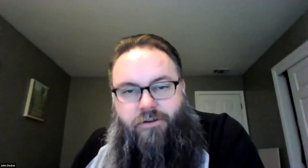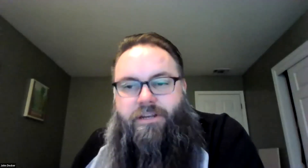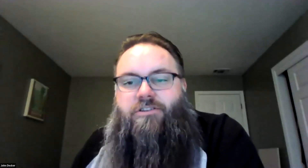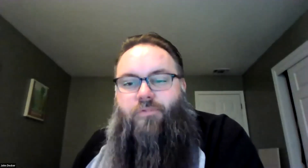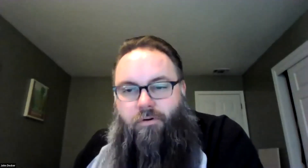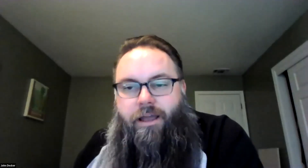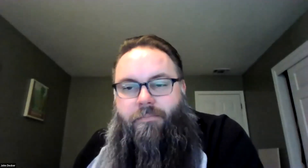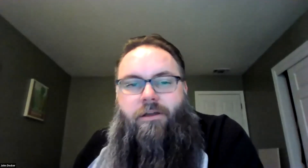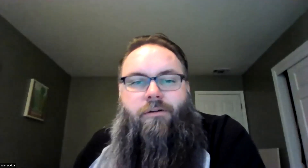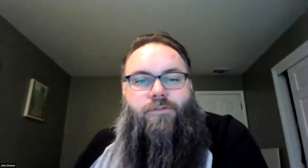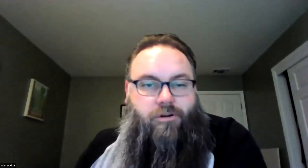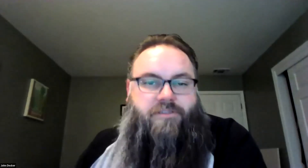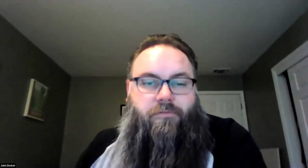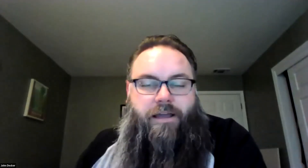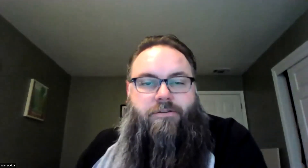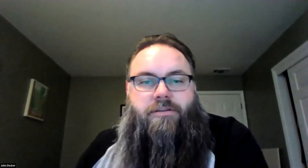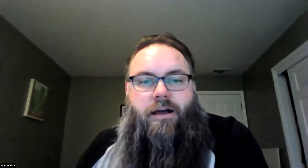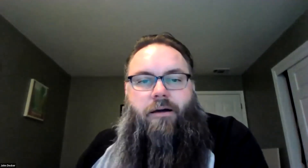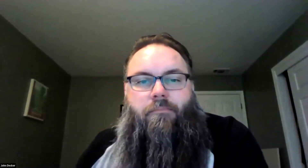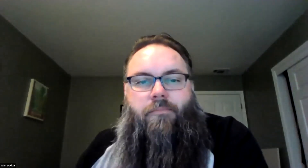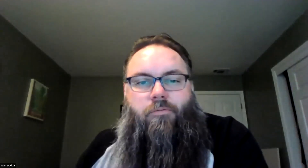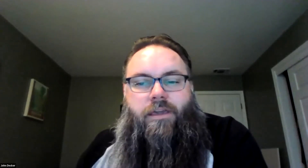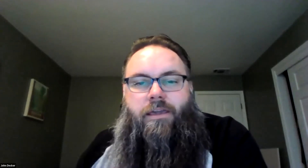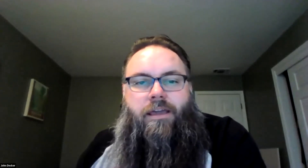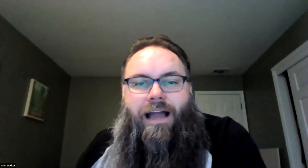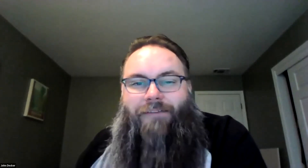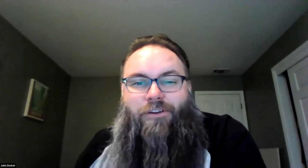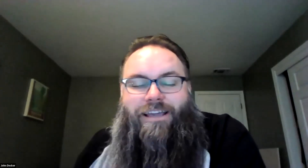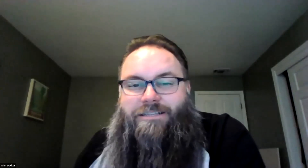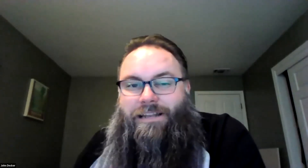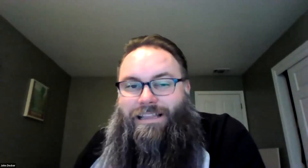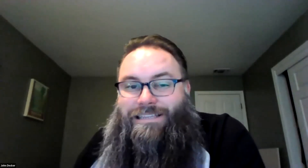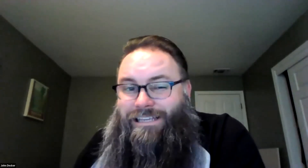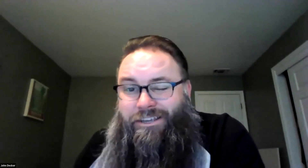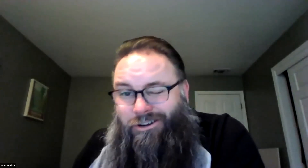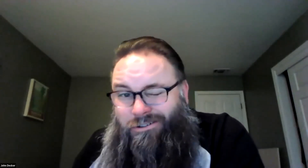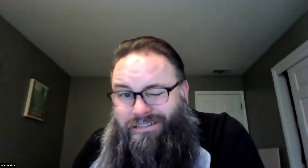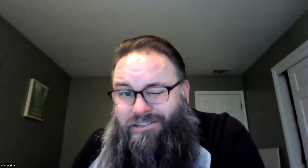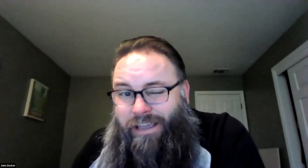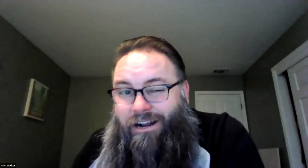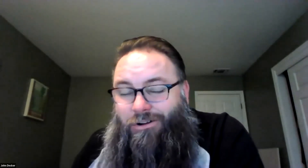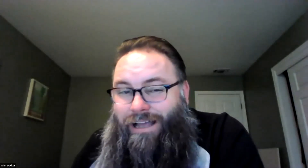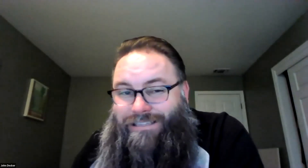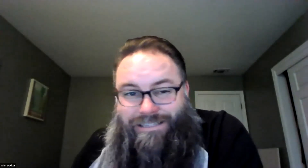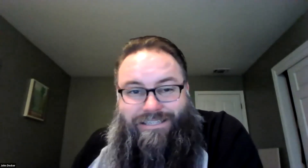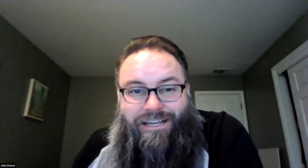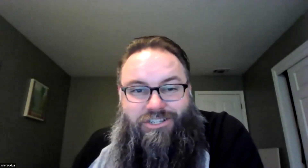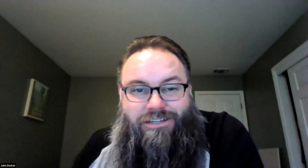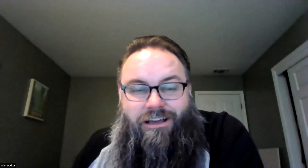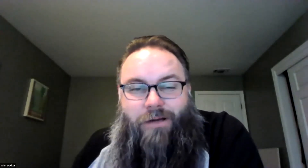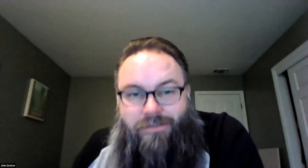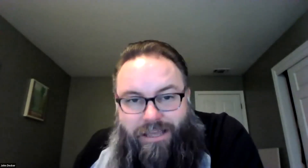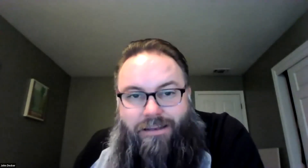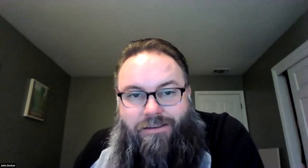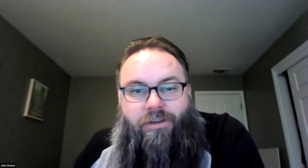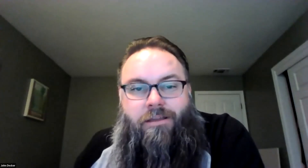so the self-determination program for service providers. I feel like it's been at least a year since we had our last